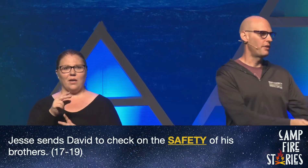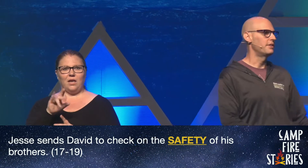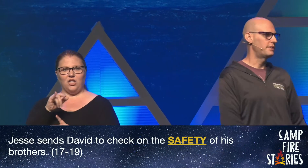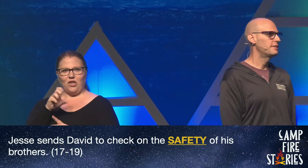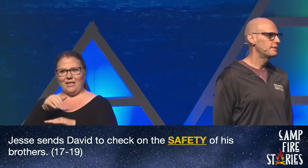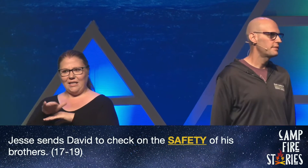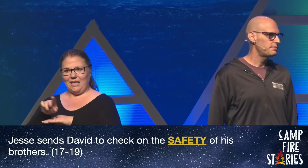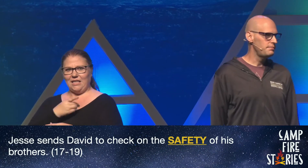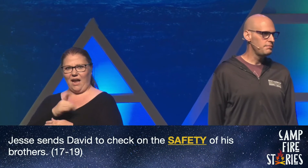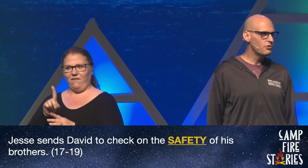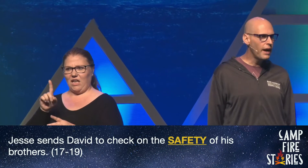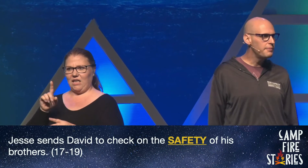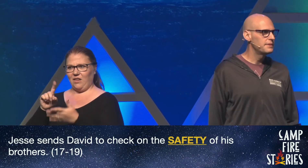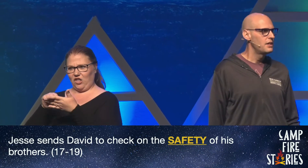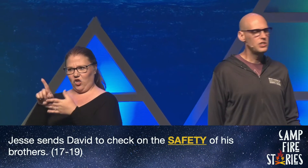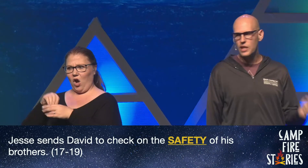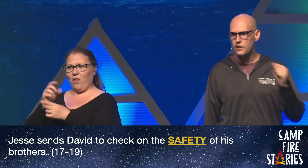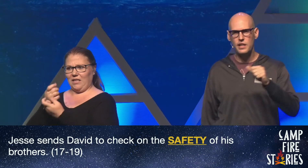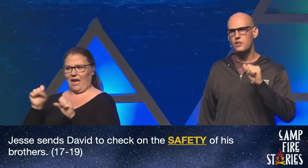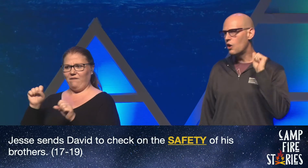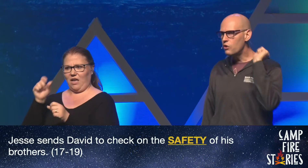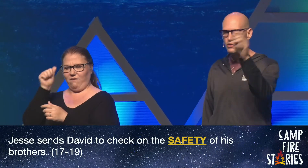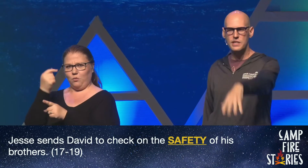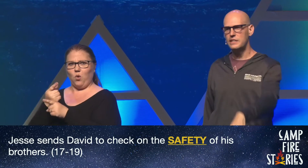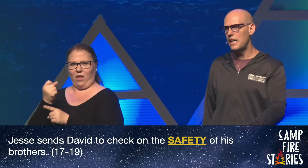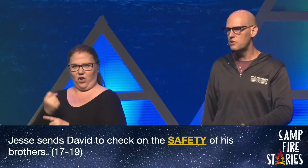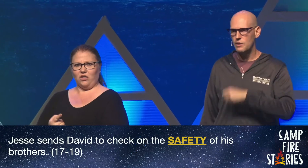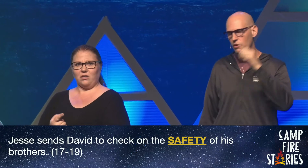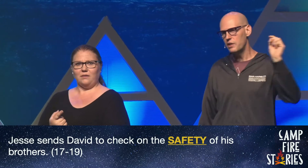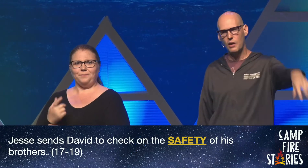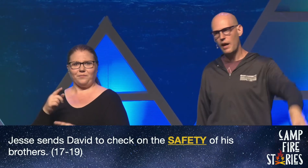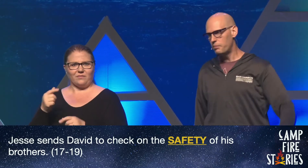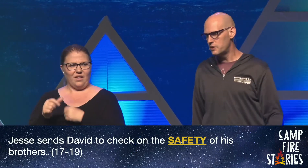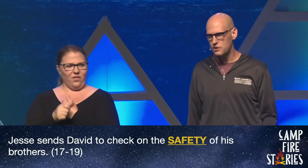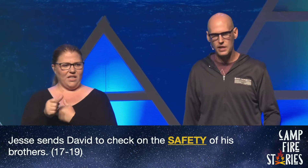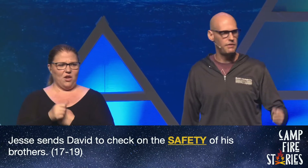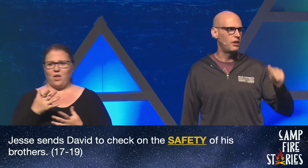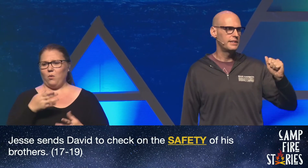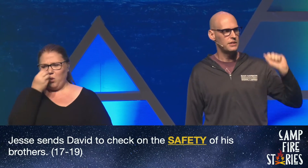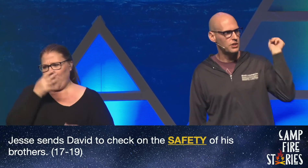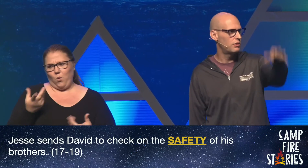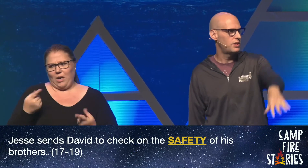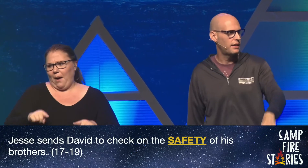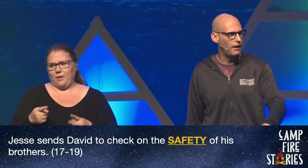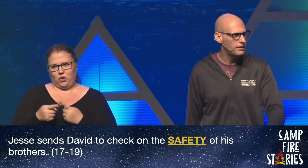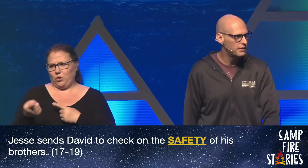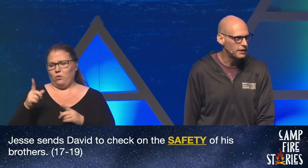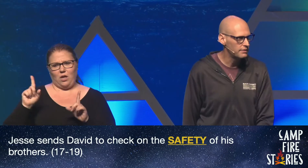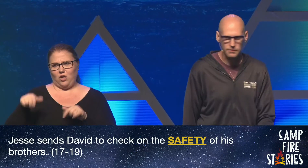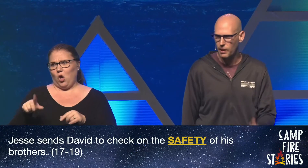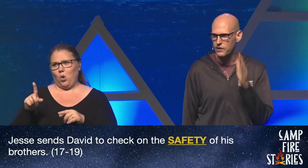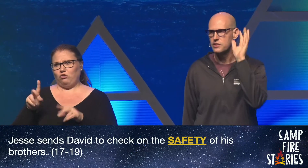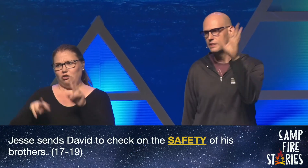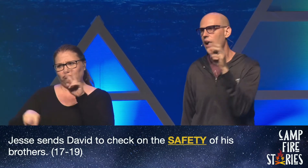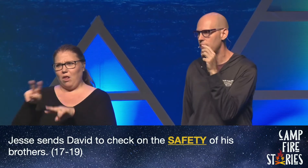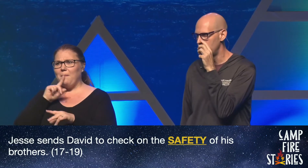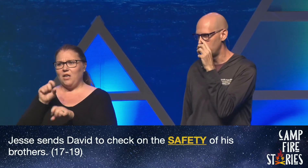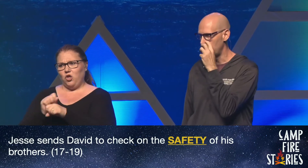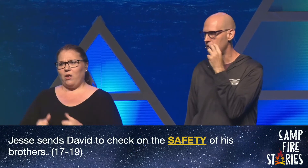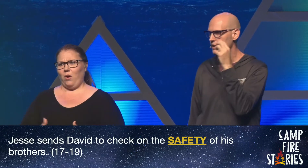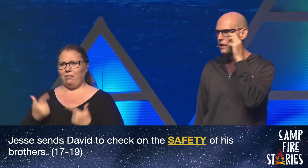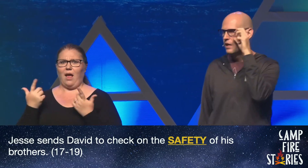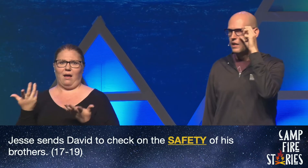his brothers, right? Just check it. Go this dangerous thing. We don't really care what happens to you, David, honestly. Just go check out my other sons. How are